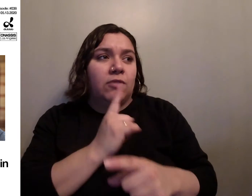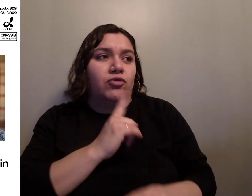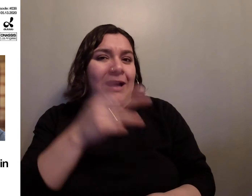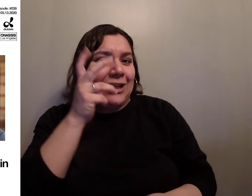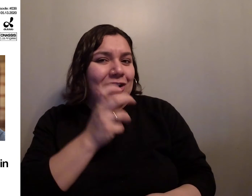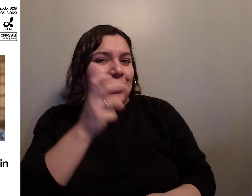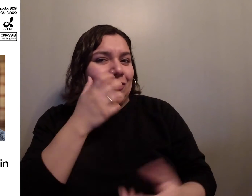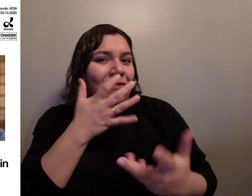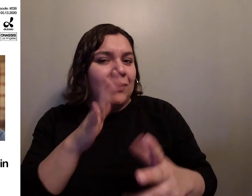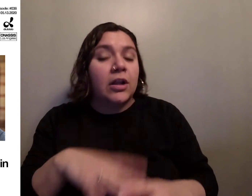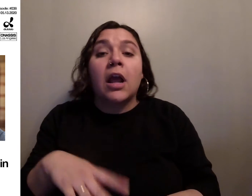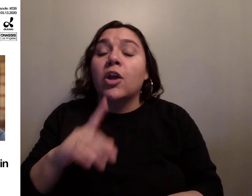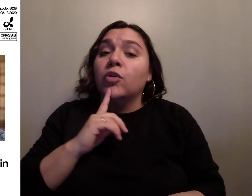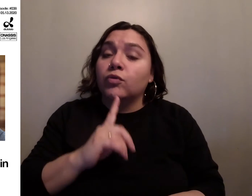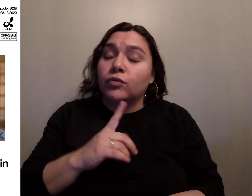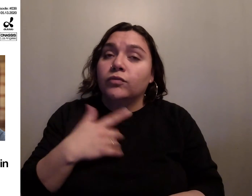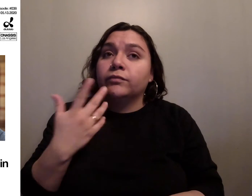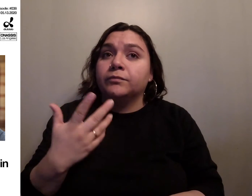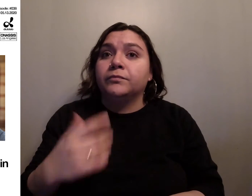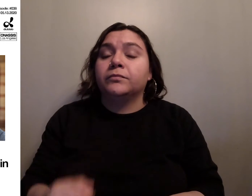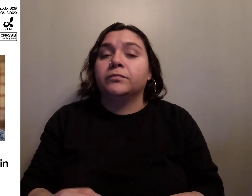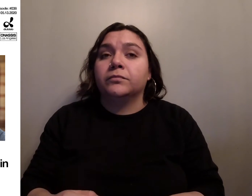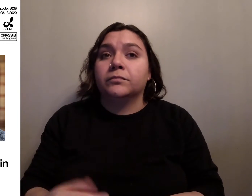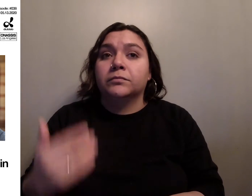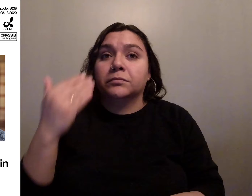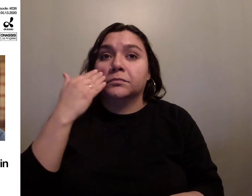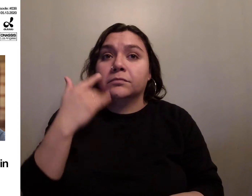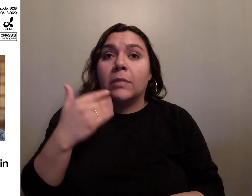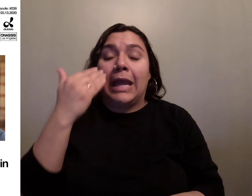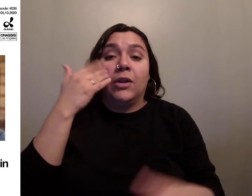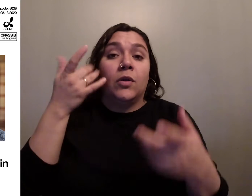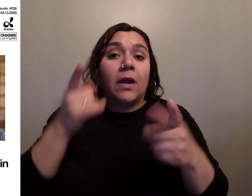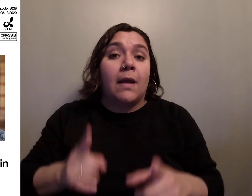level of exhaustion. Right. I truly,